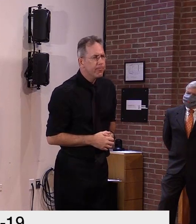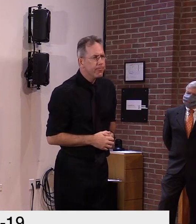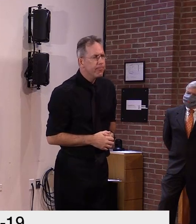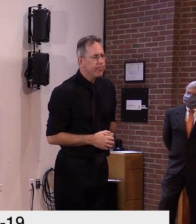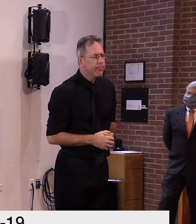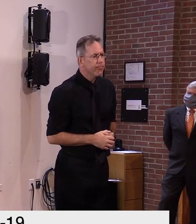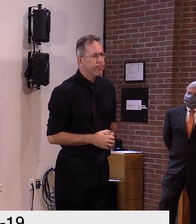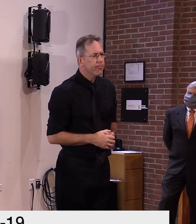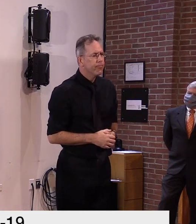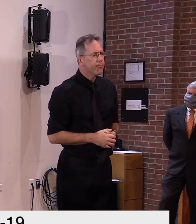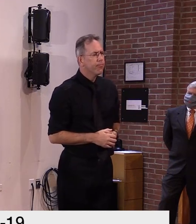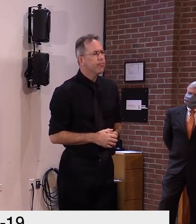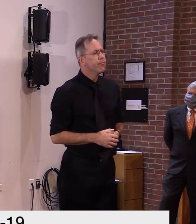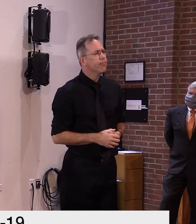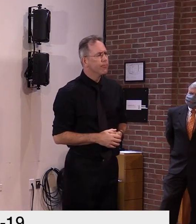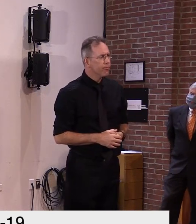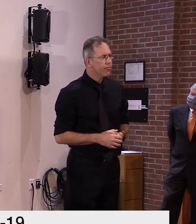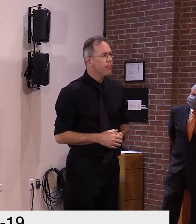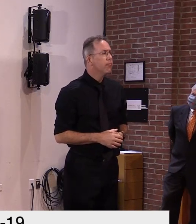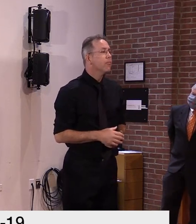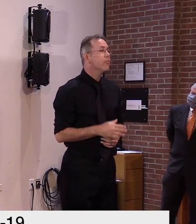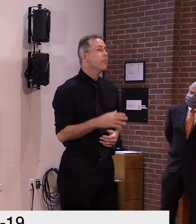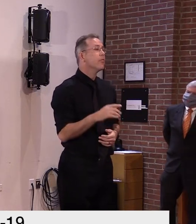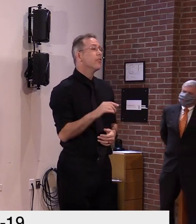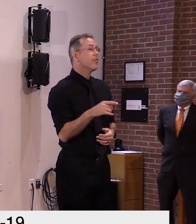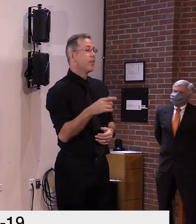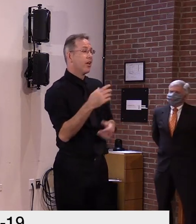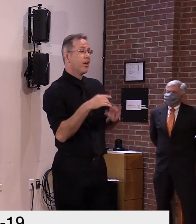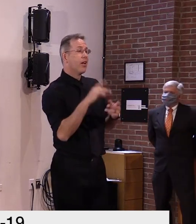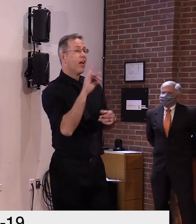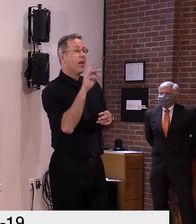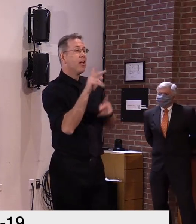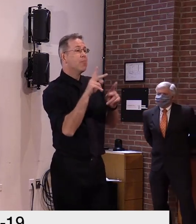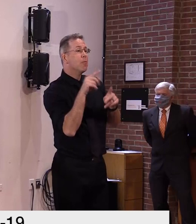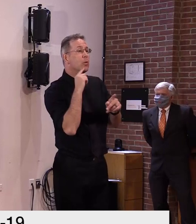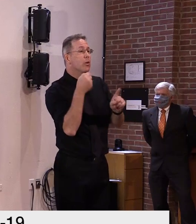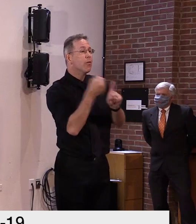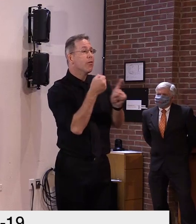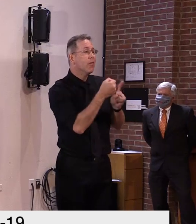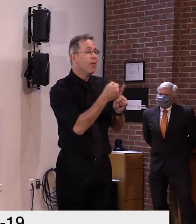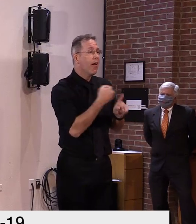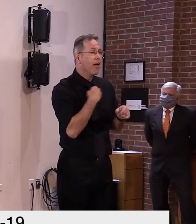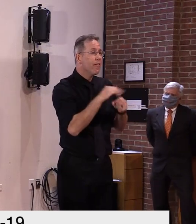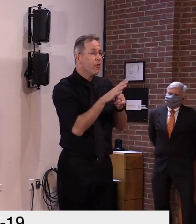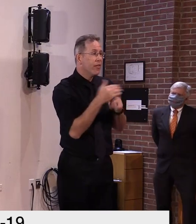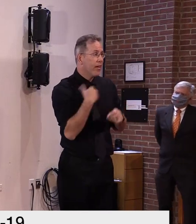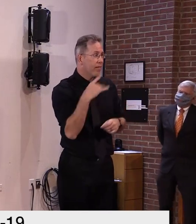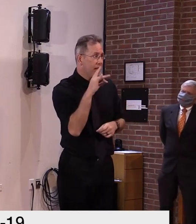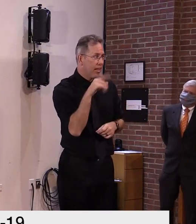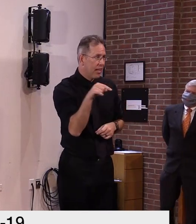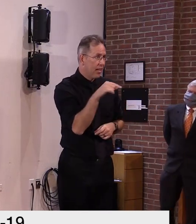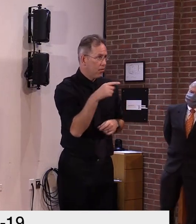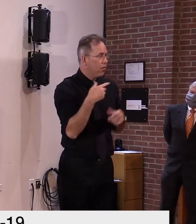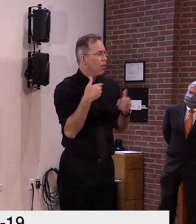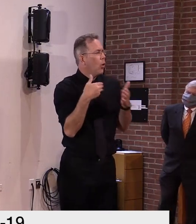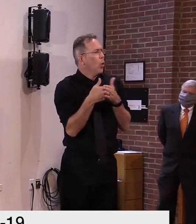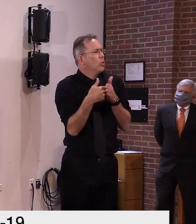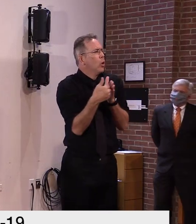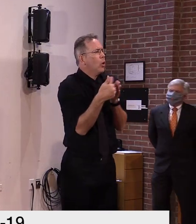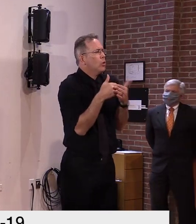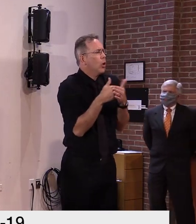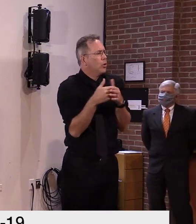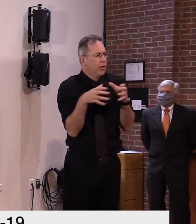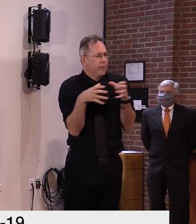The cases that we're aware of tend to work in very close quarters with one another due to the nature of their